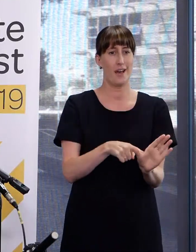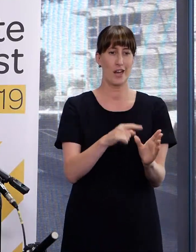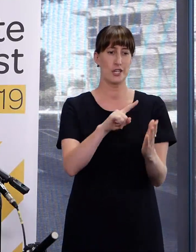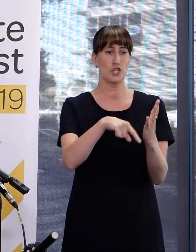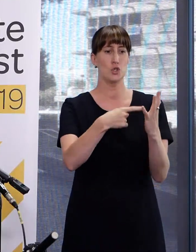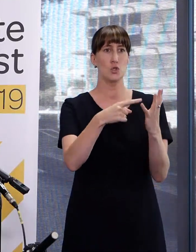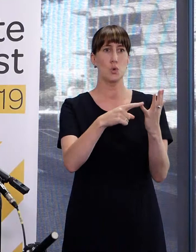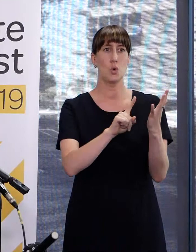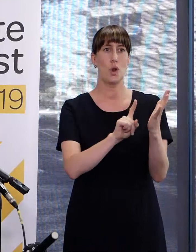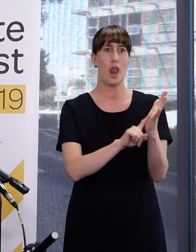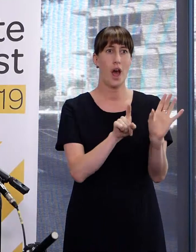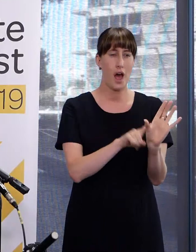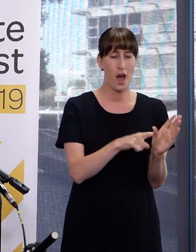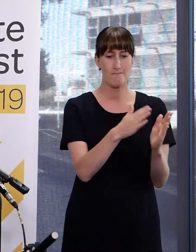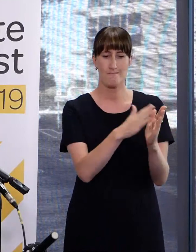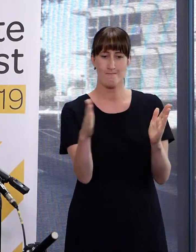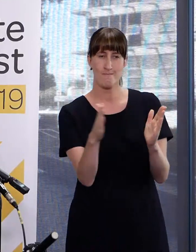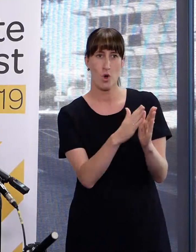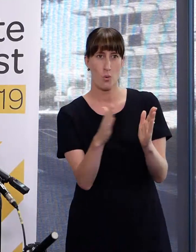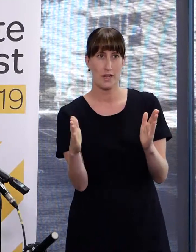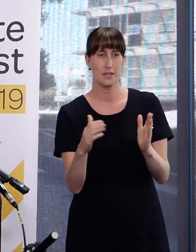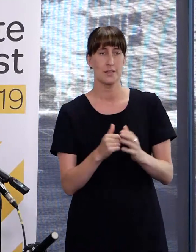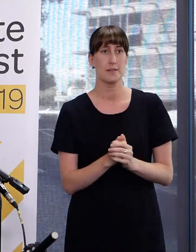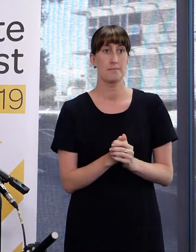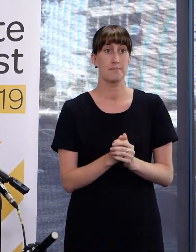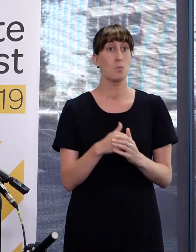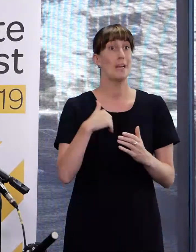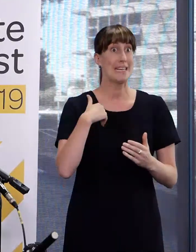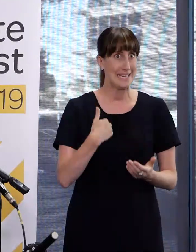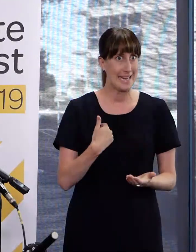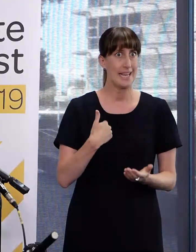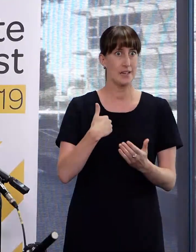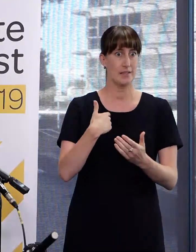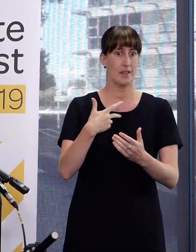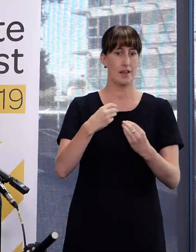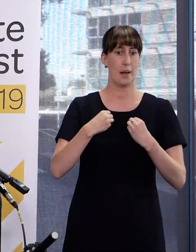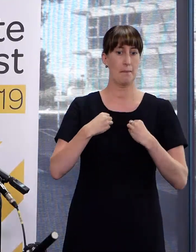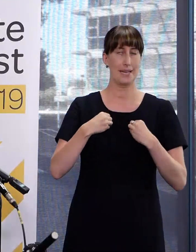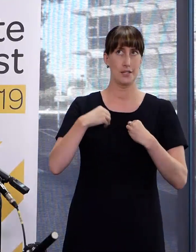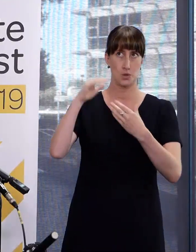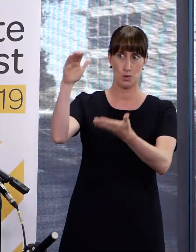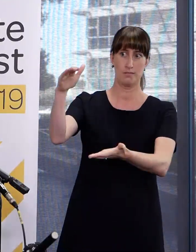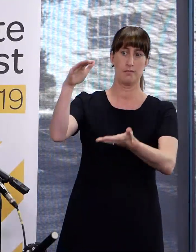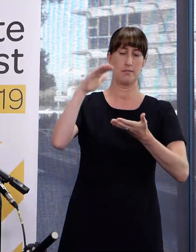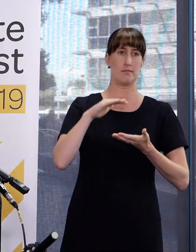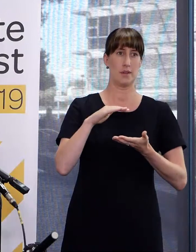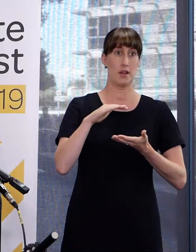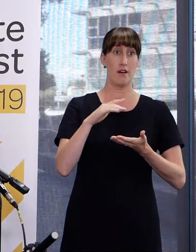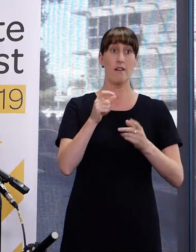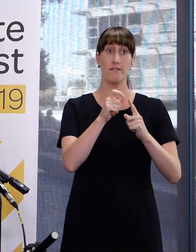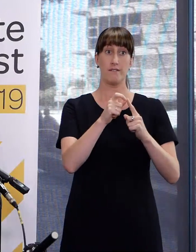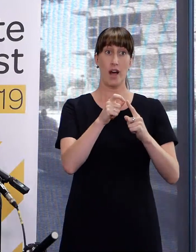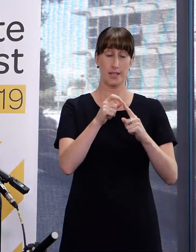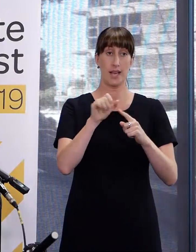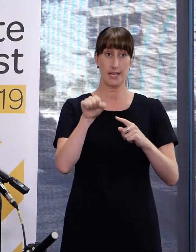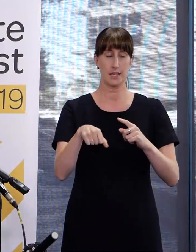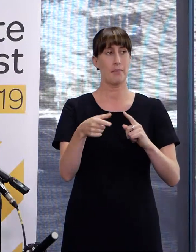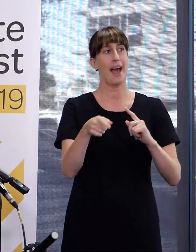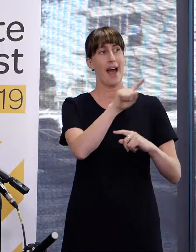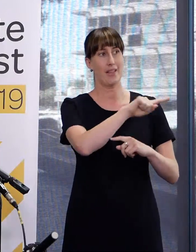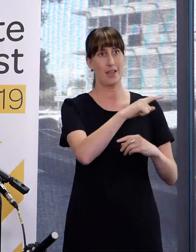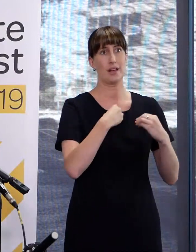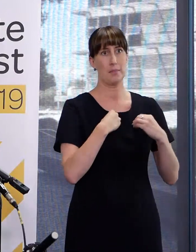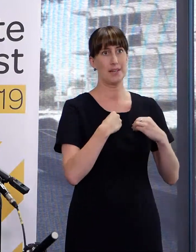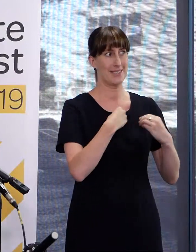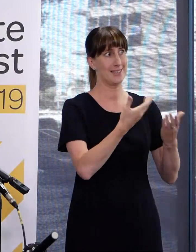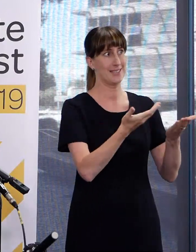course we need much more vaccine on shore from not just Pfizer but from the other manufacturers. Those vaccines need to go through the Medsafe approval process,